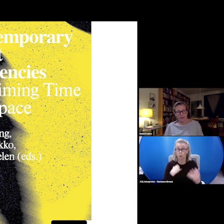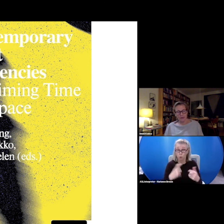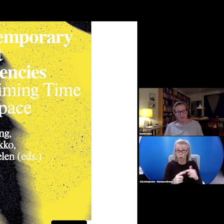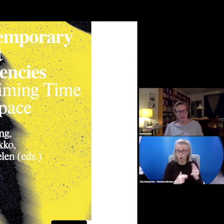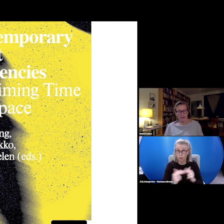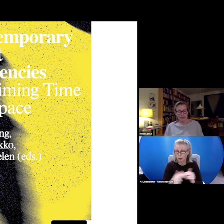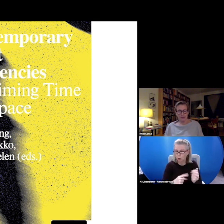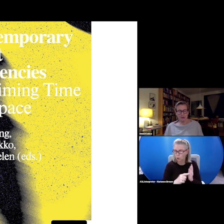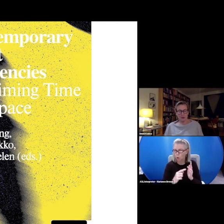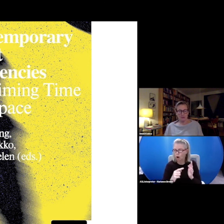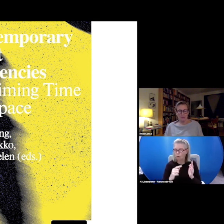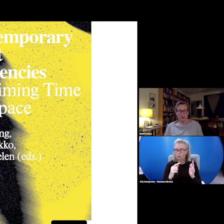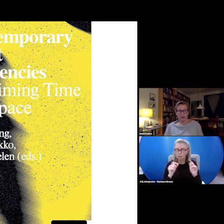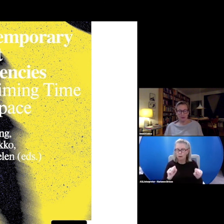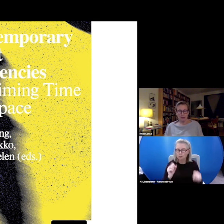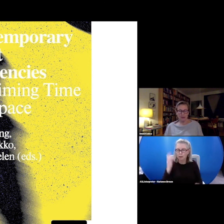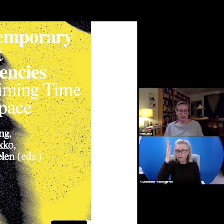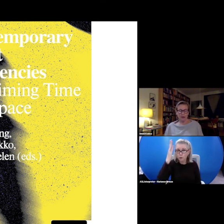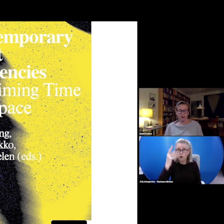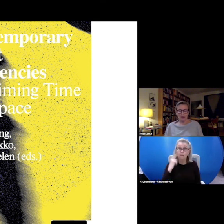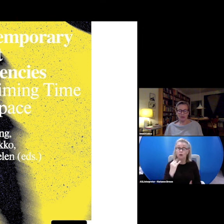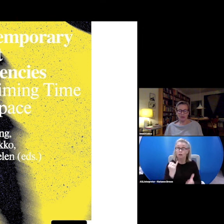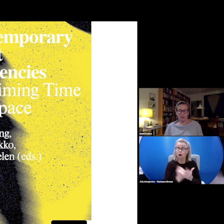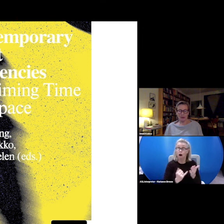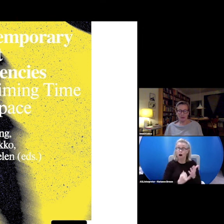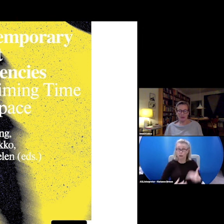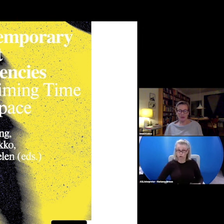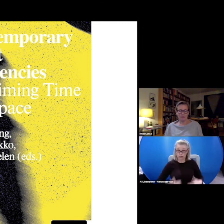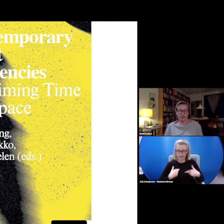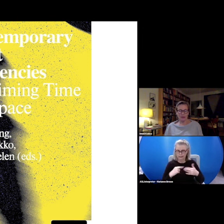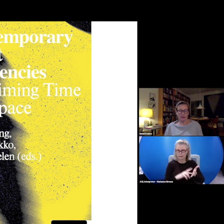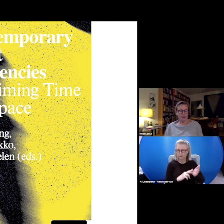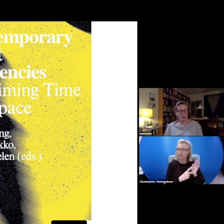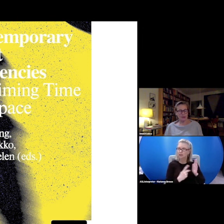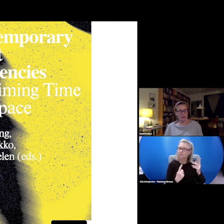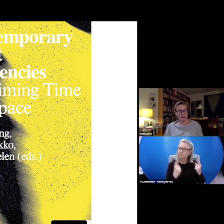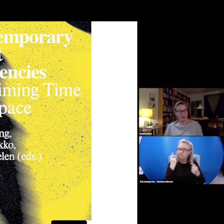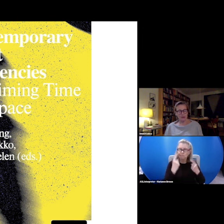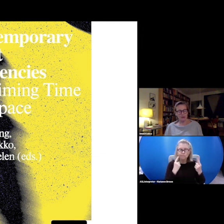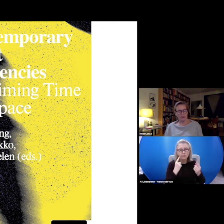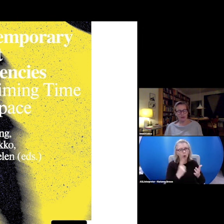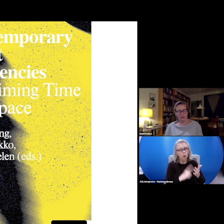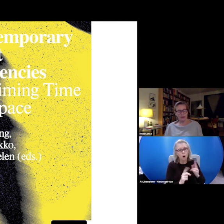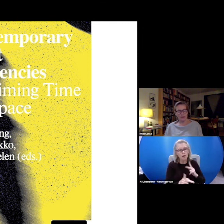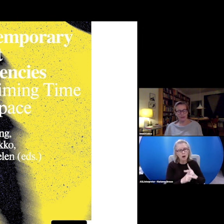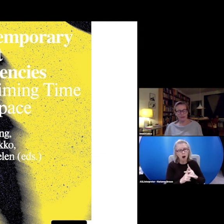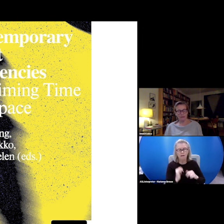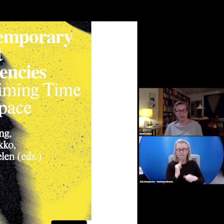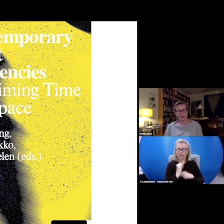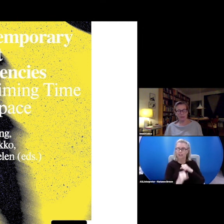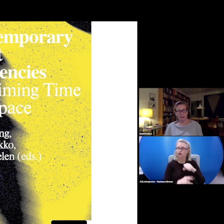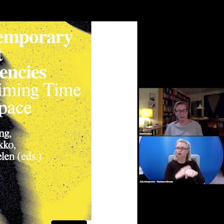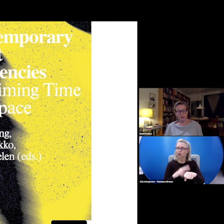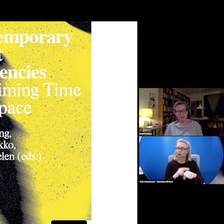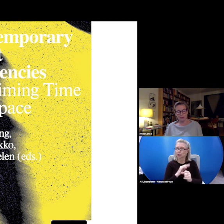For artist residencies, this could mean considering what kinds of international centers of art and